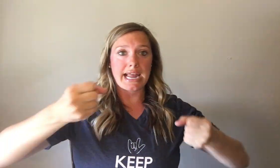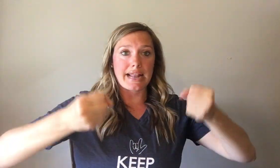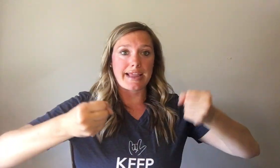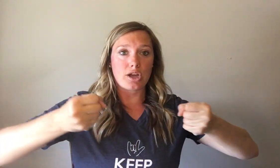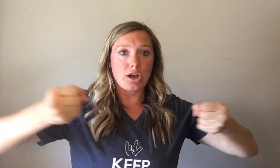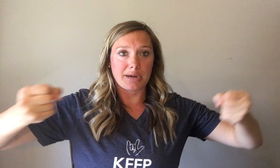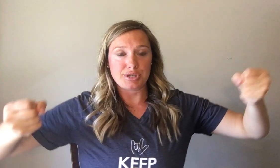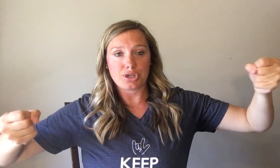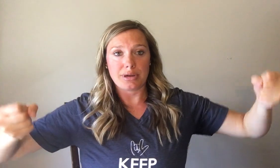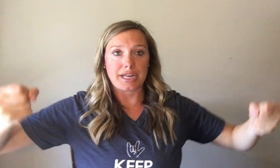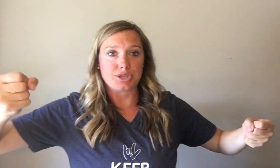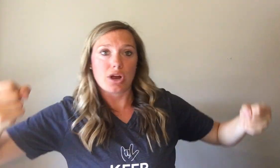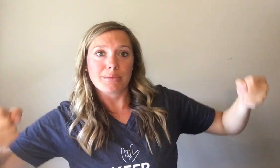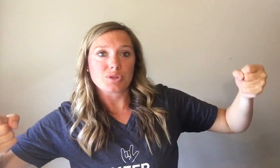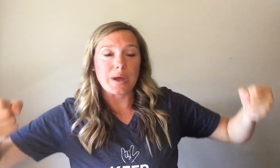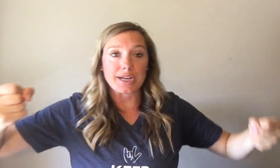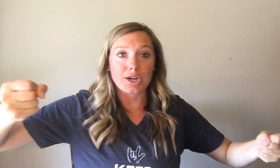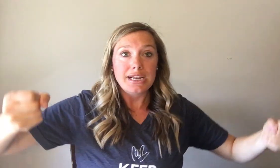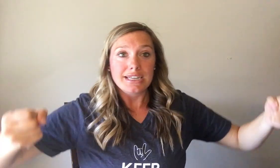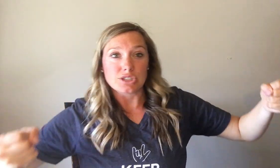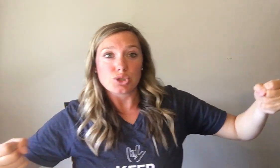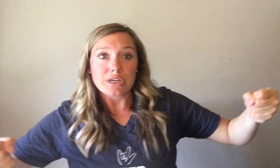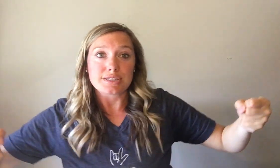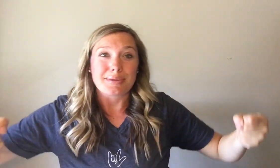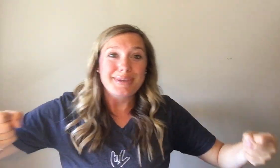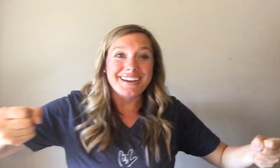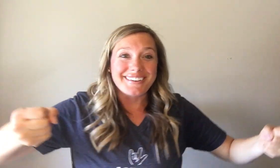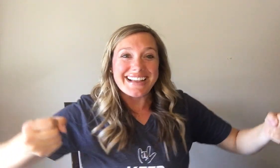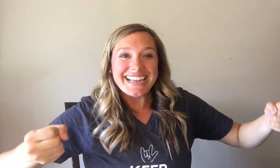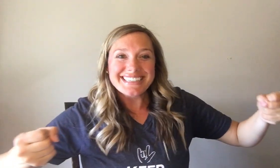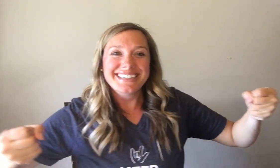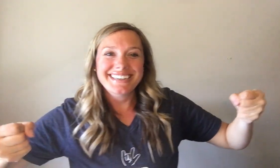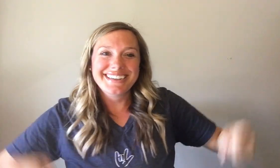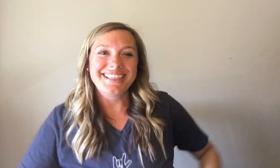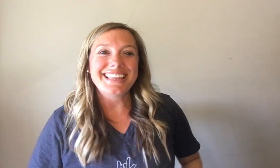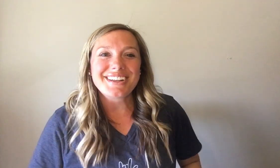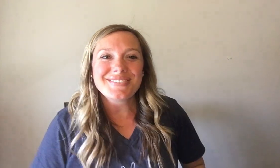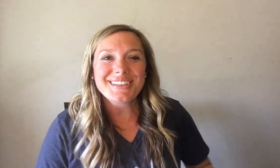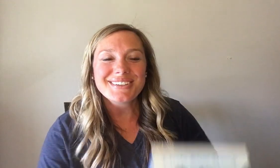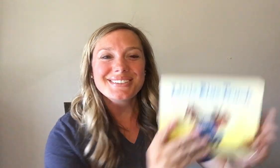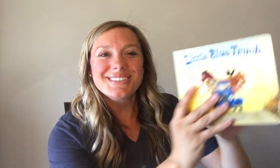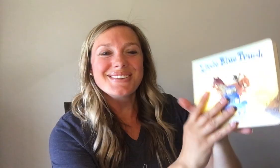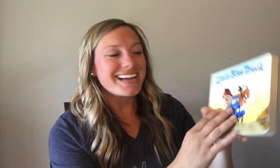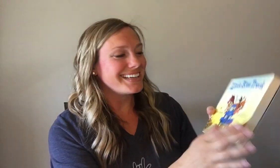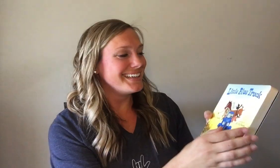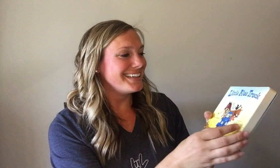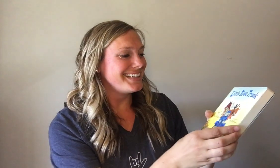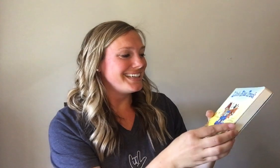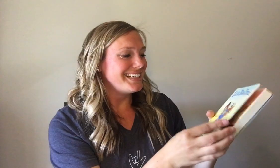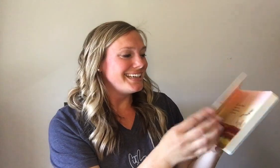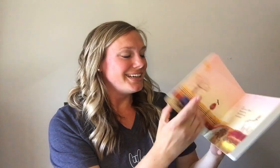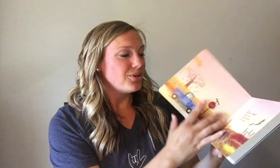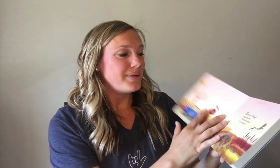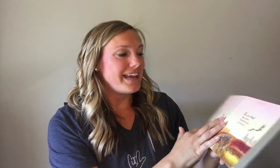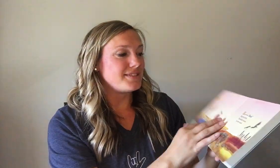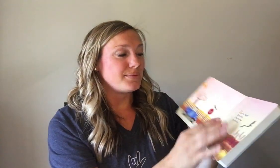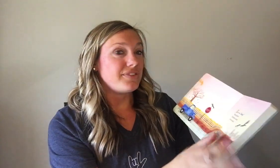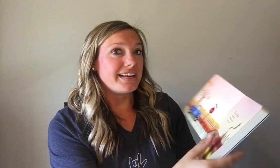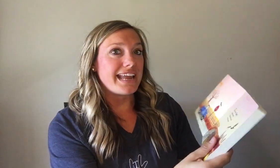of like car, but you're going to get your arms wider because trucks are bigger, right? Little blue truck. We have some funny